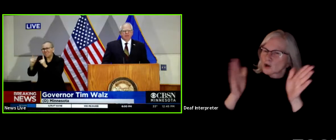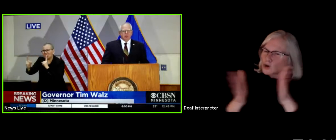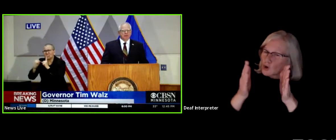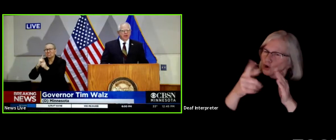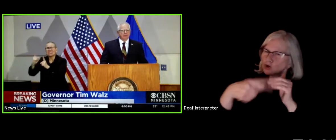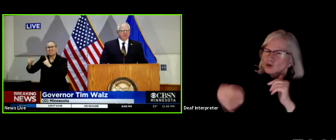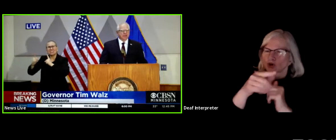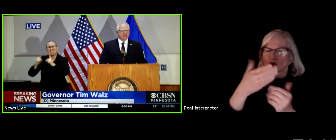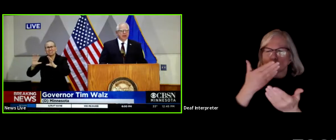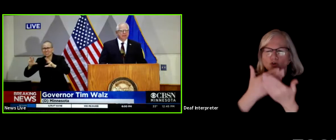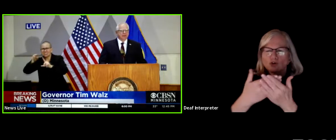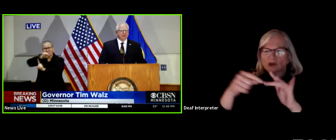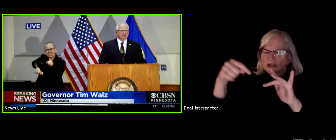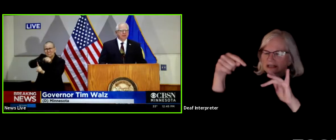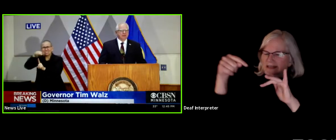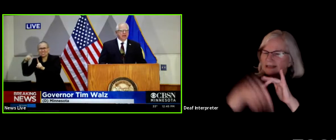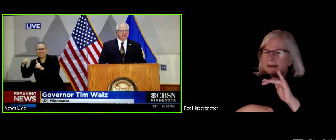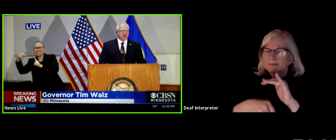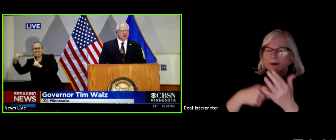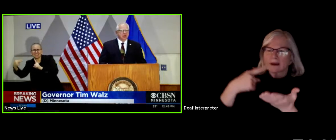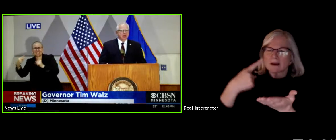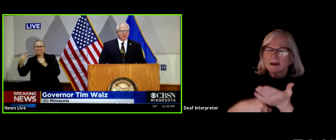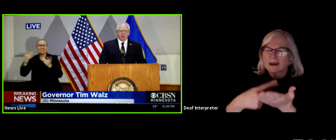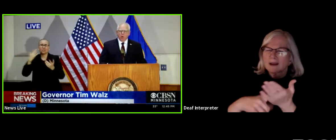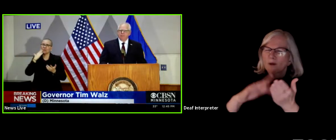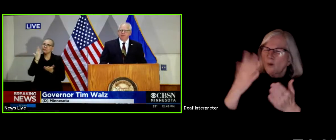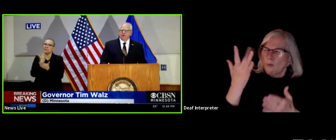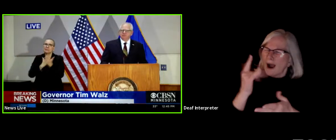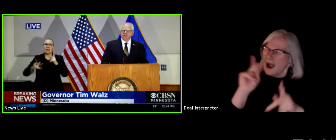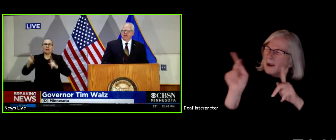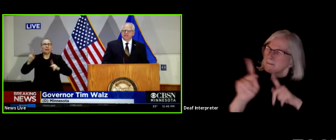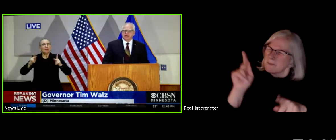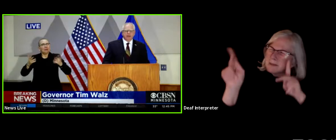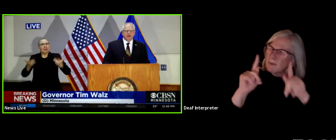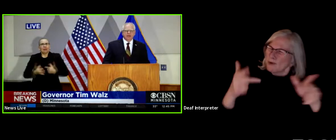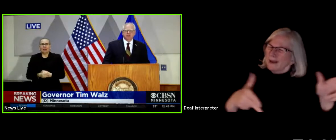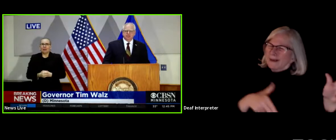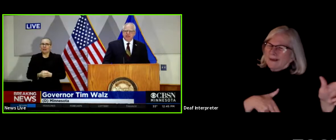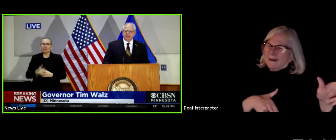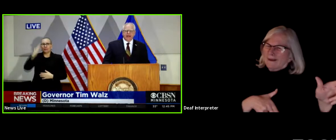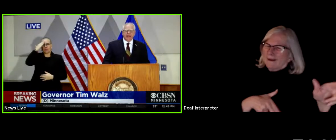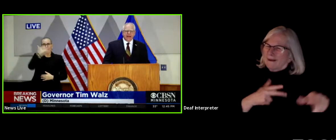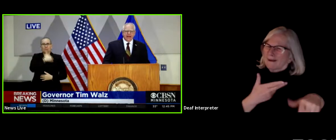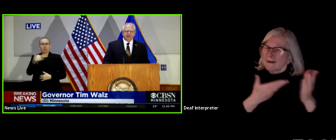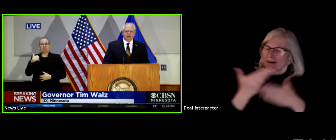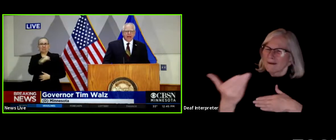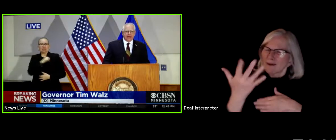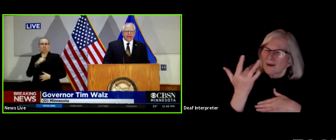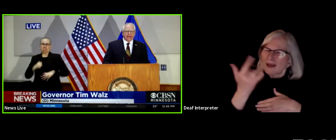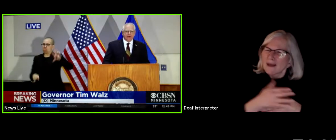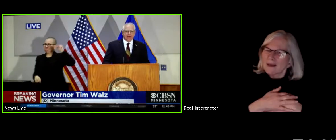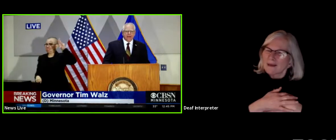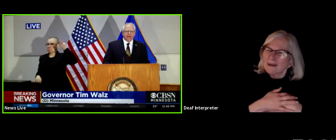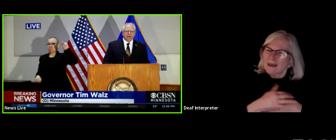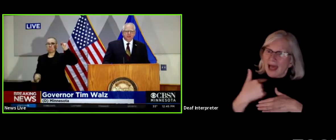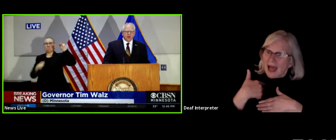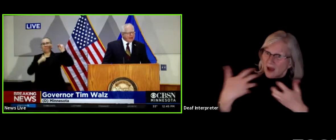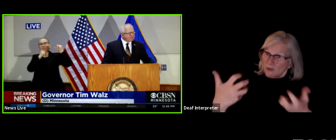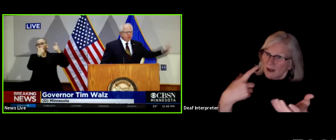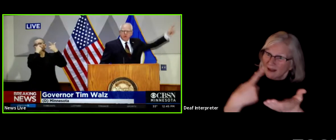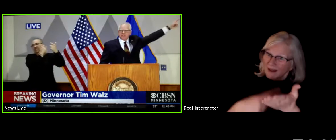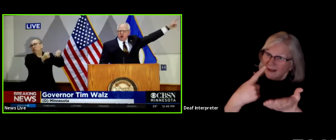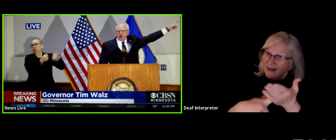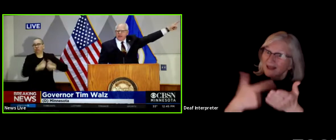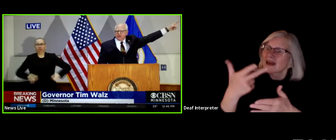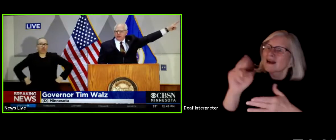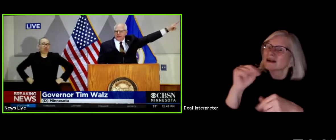wanted to have a robust conversation about some of these things last year, but one member of the Senate said, I'm not interested in it, and it never had a hearing. So